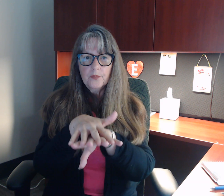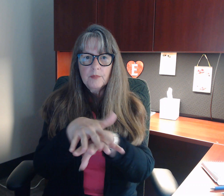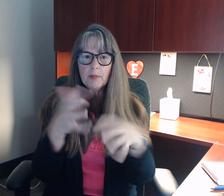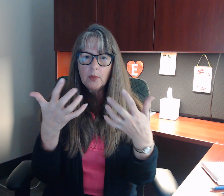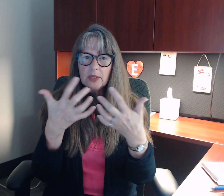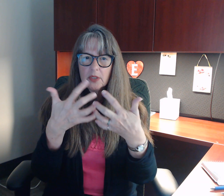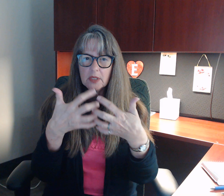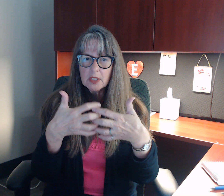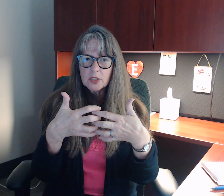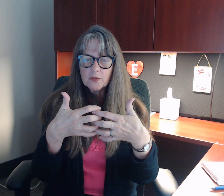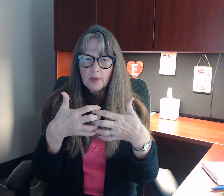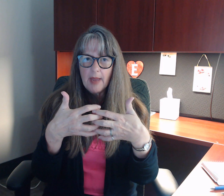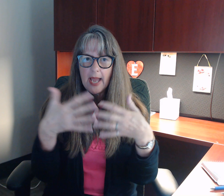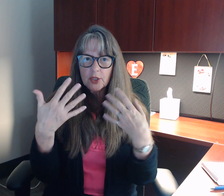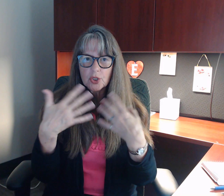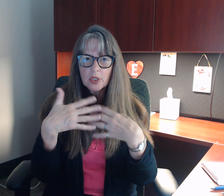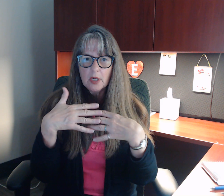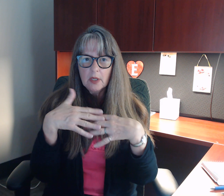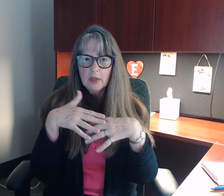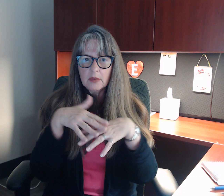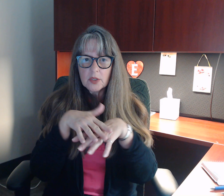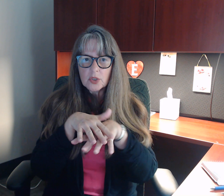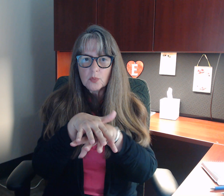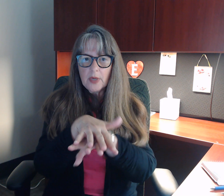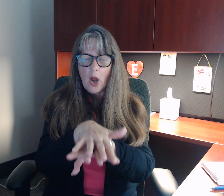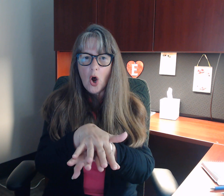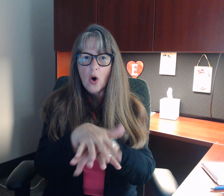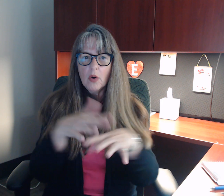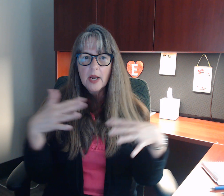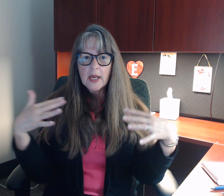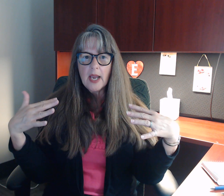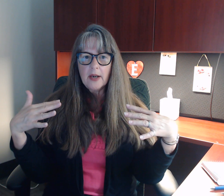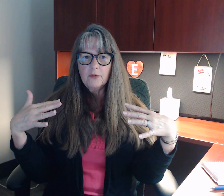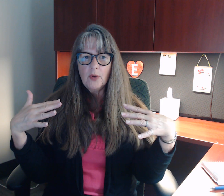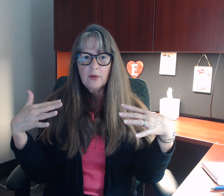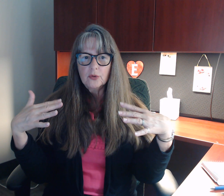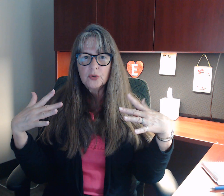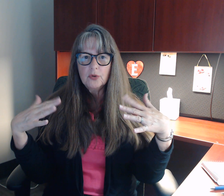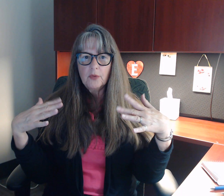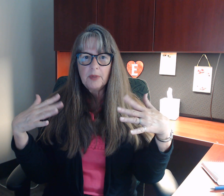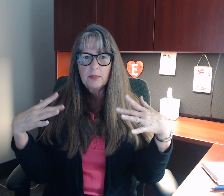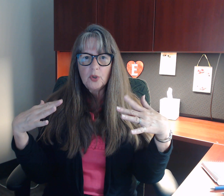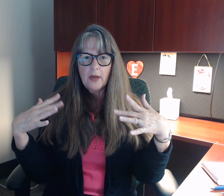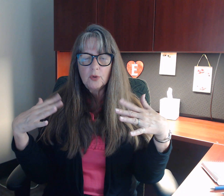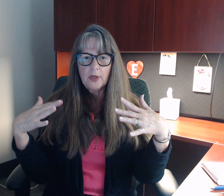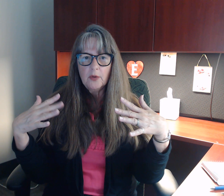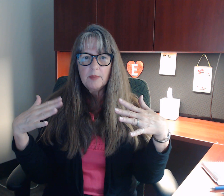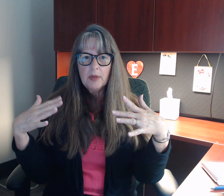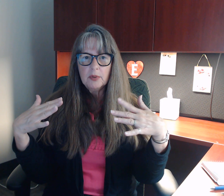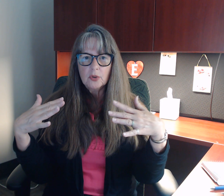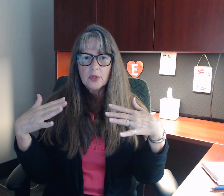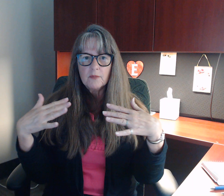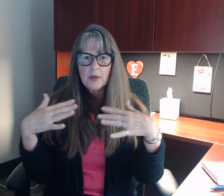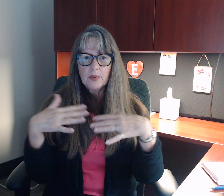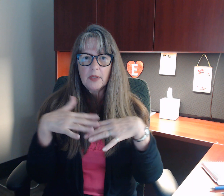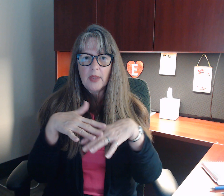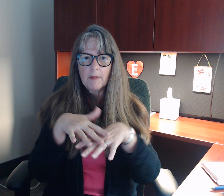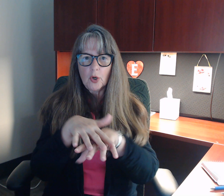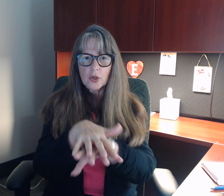Remember we did this for match? This is, we all kind of, you're two different people. You have your hearing people and your deaf people, and they